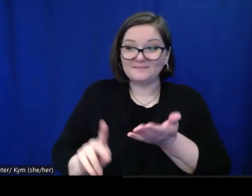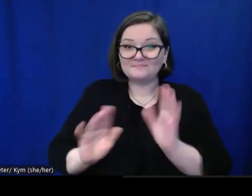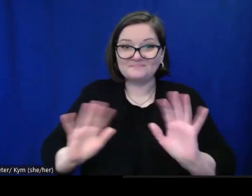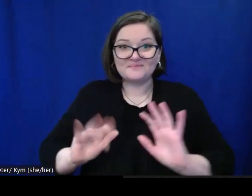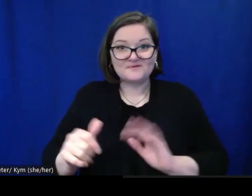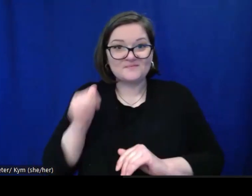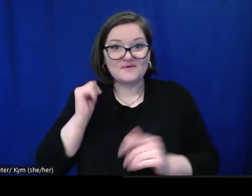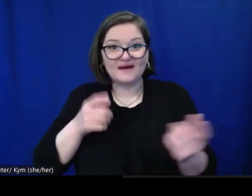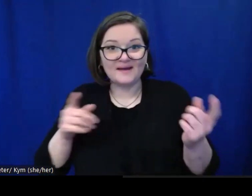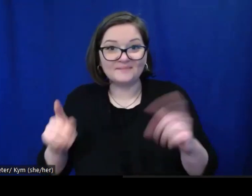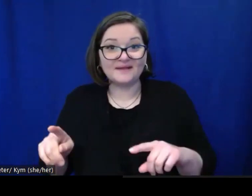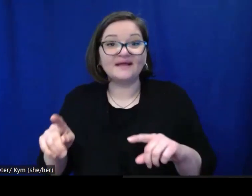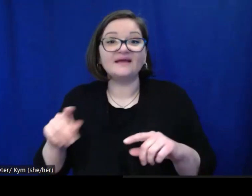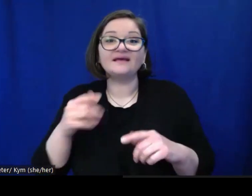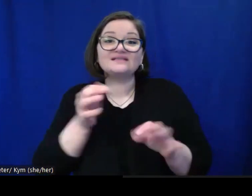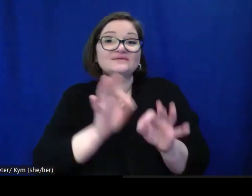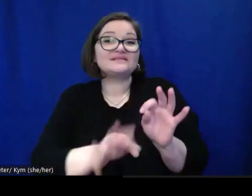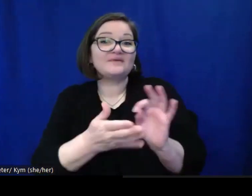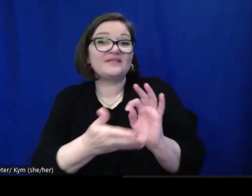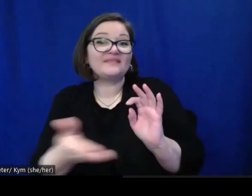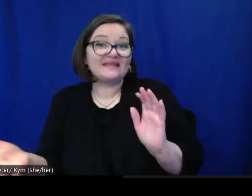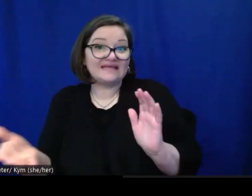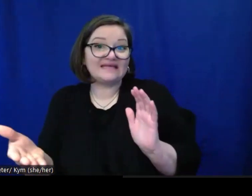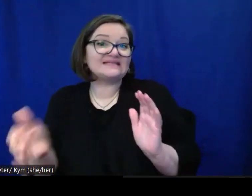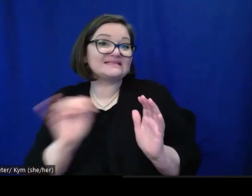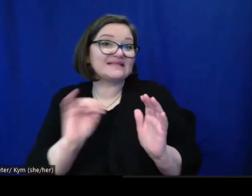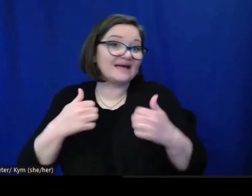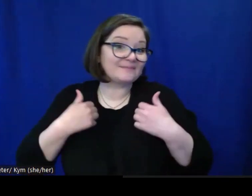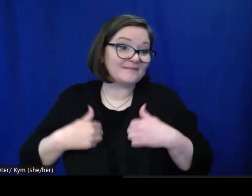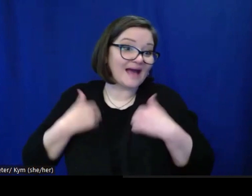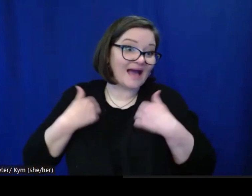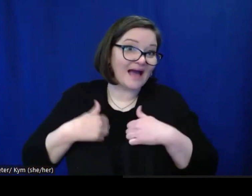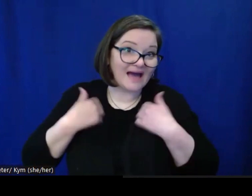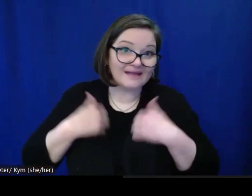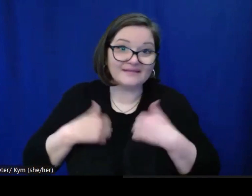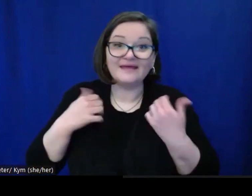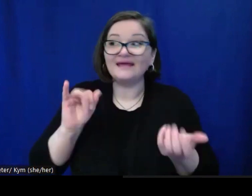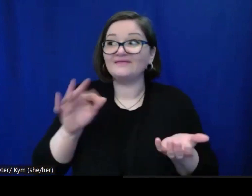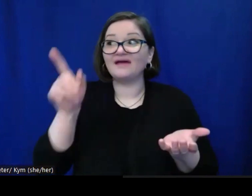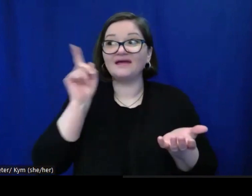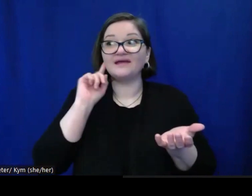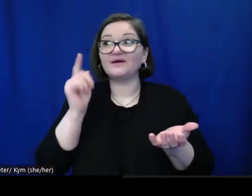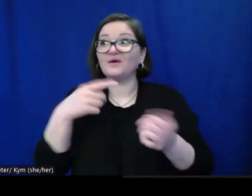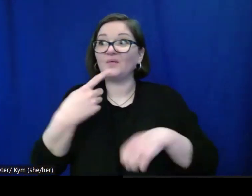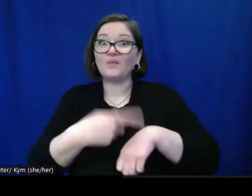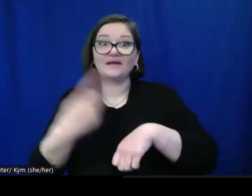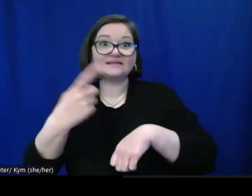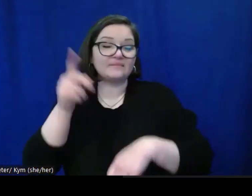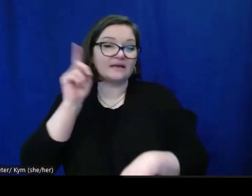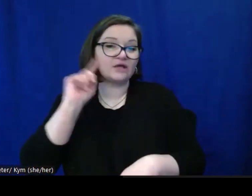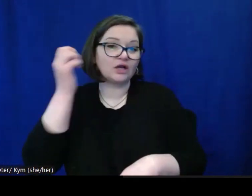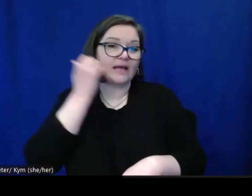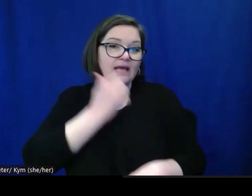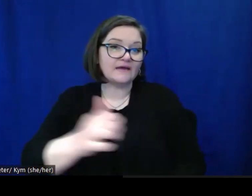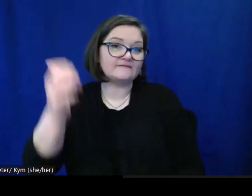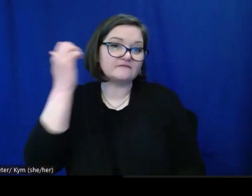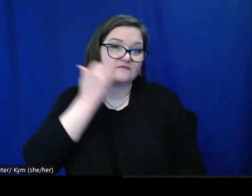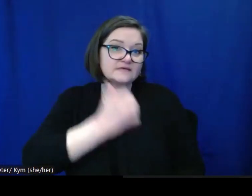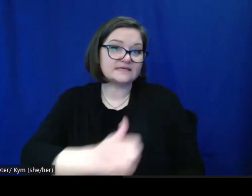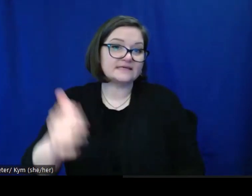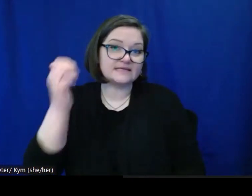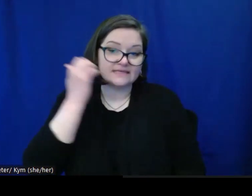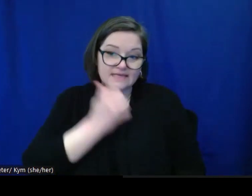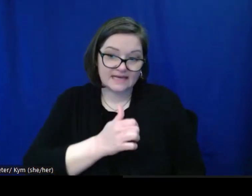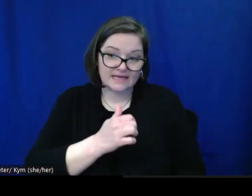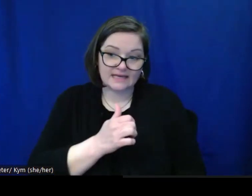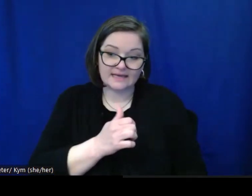things like getting bathed. If I hear this once, I hear it every single day. I don't know why